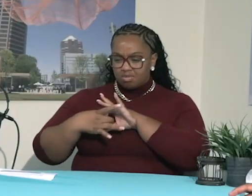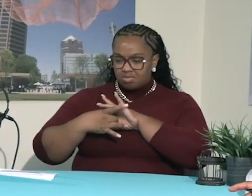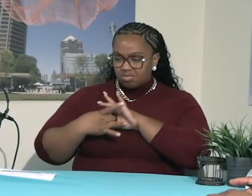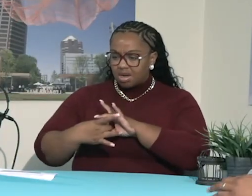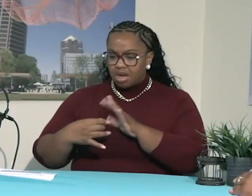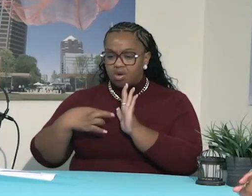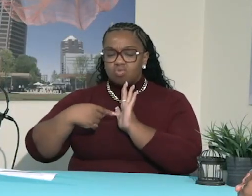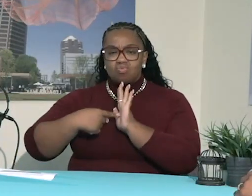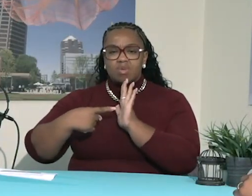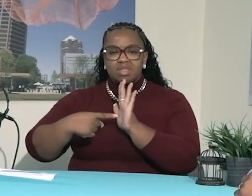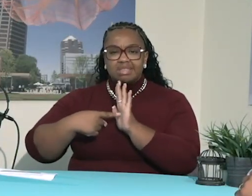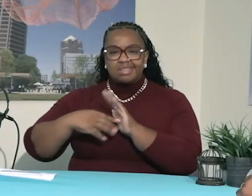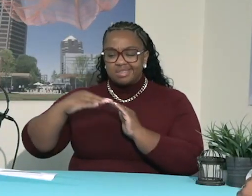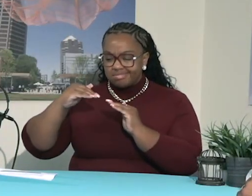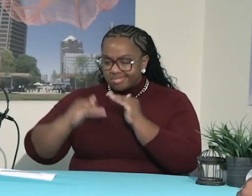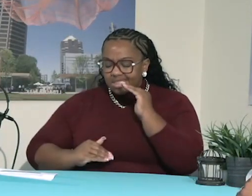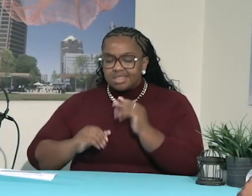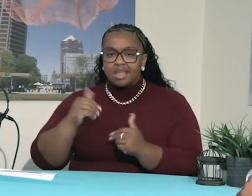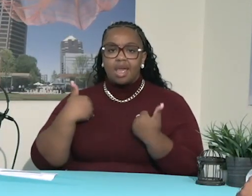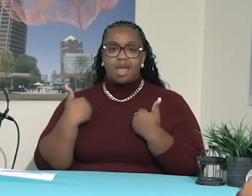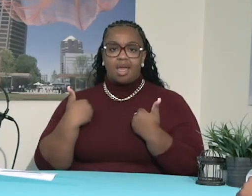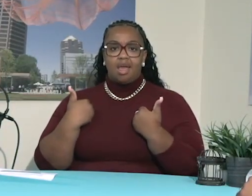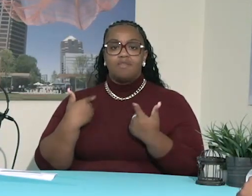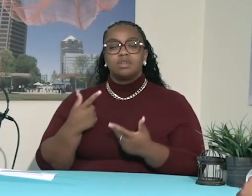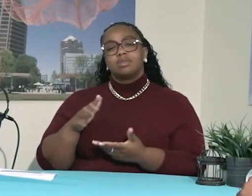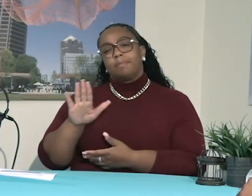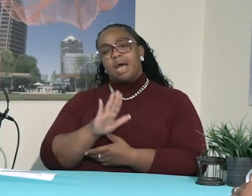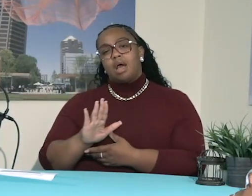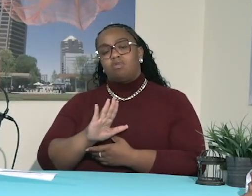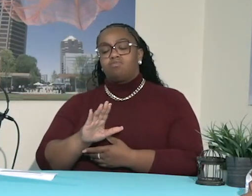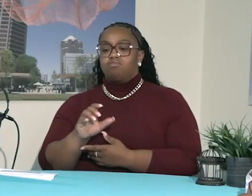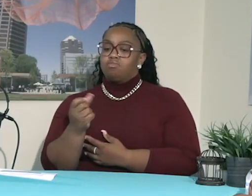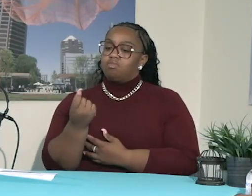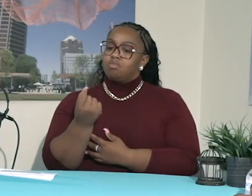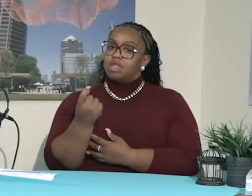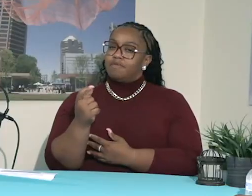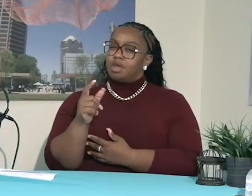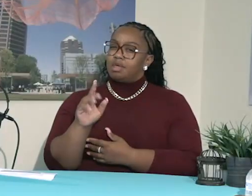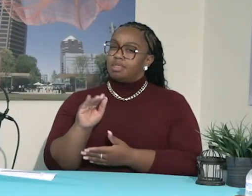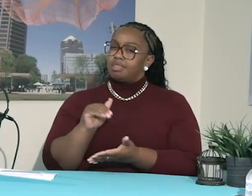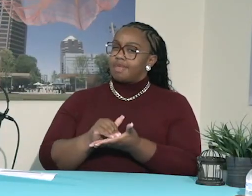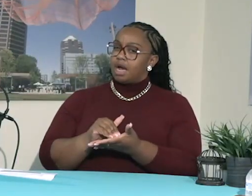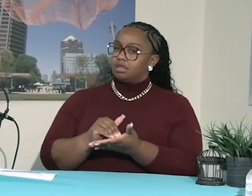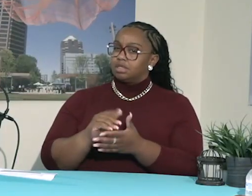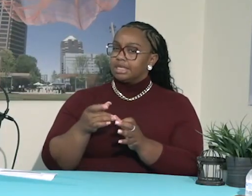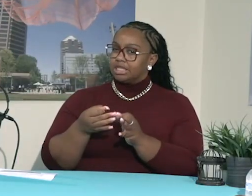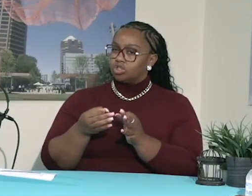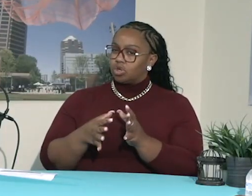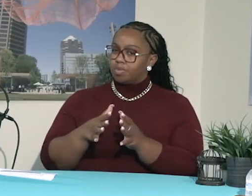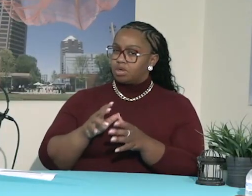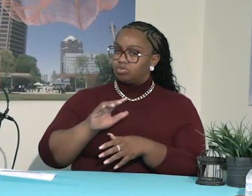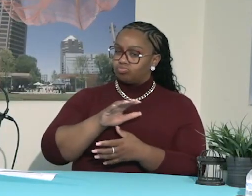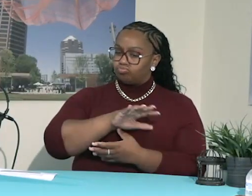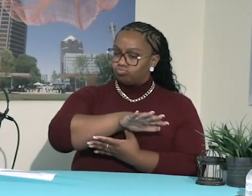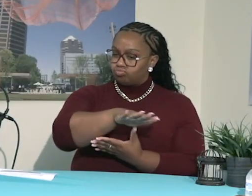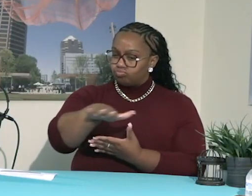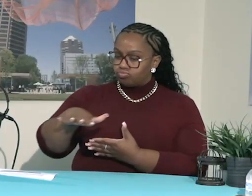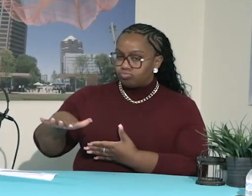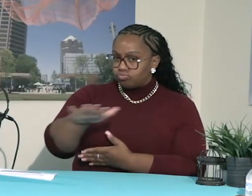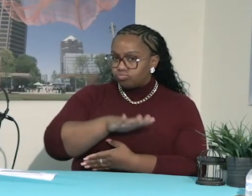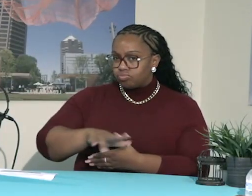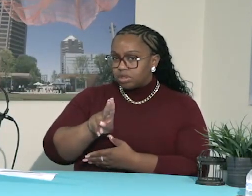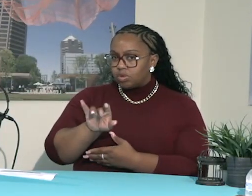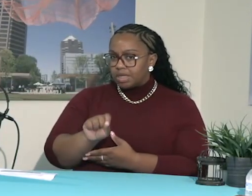about 11,000 interpreters nationwide, and I want to say less than 10% of those are